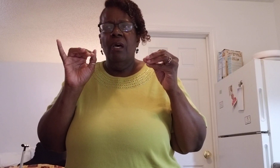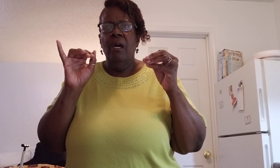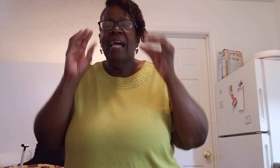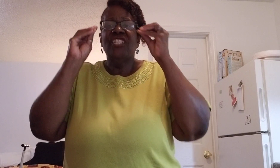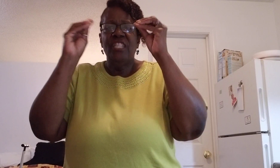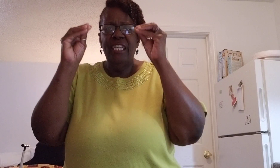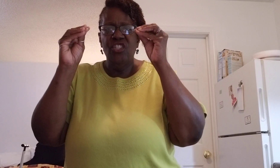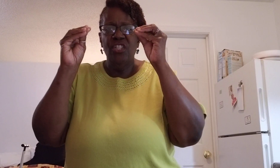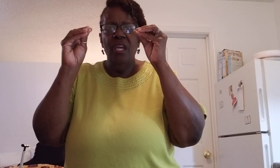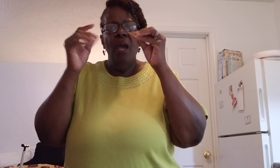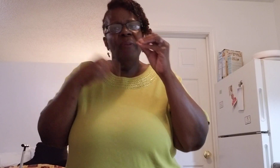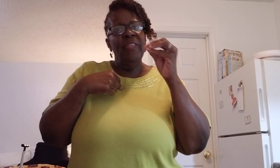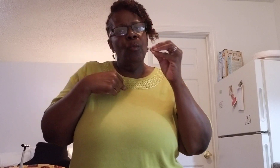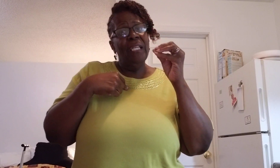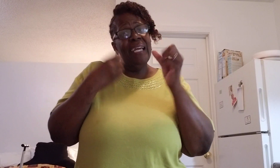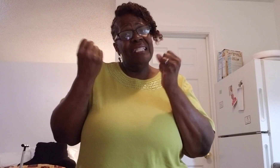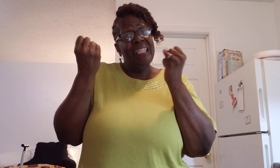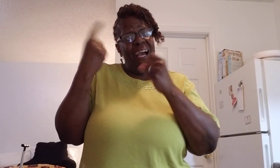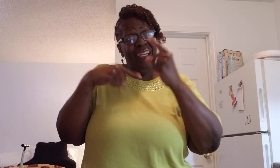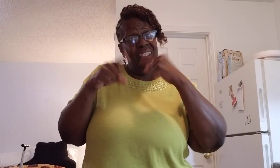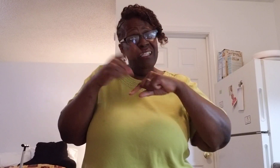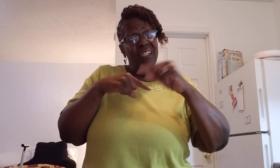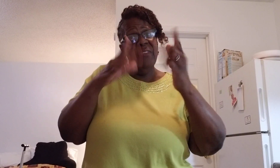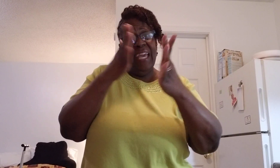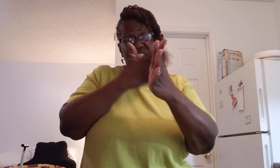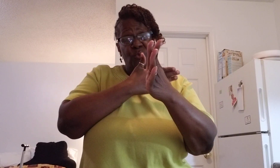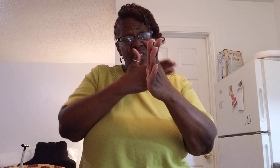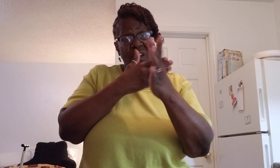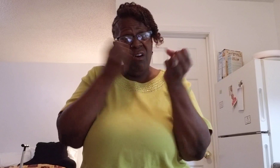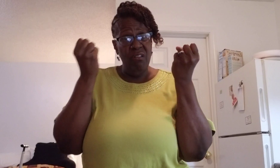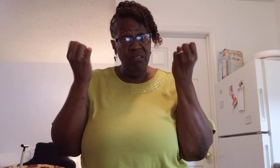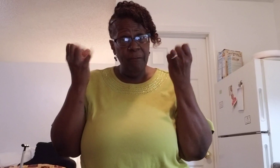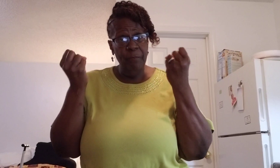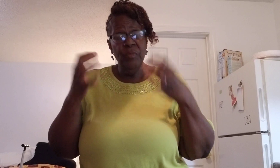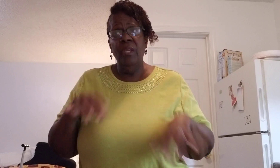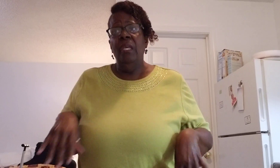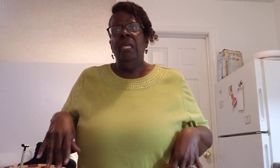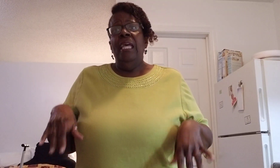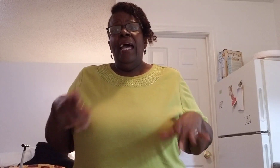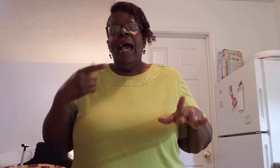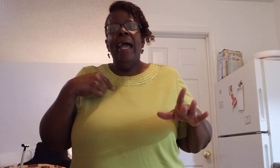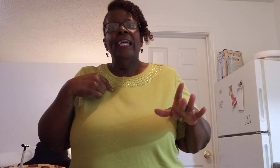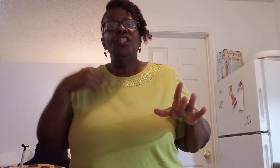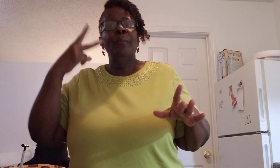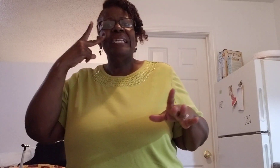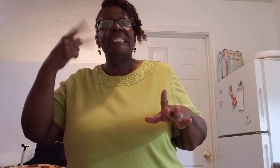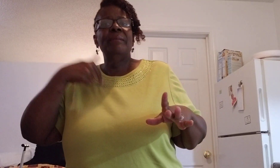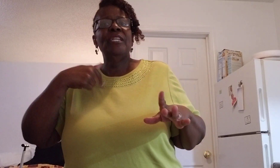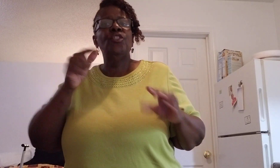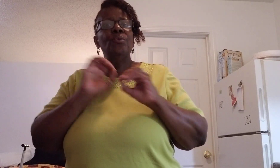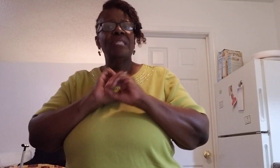I teach, but then when I sign the actual song, you may see me do